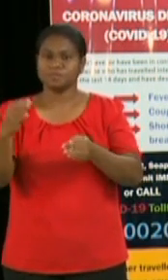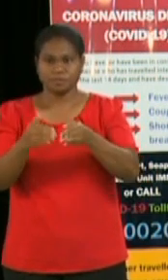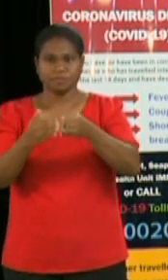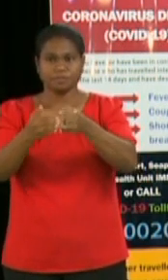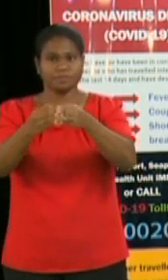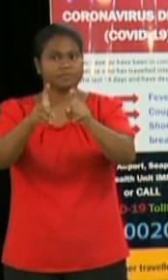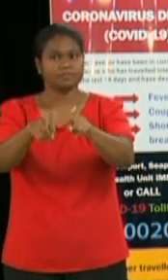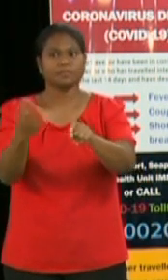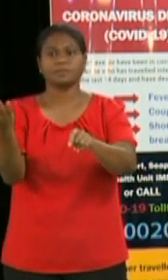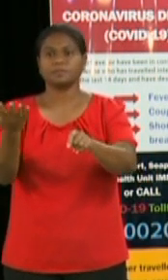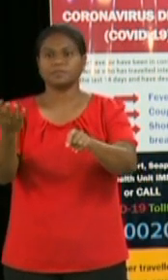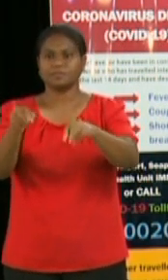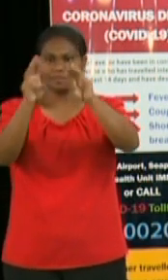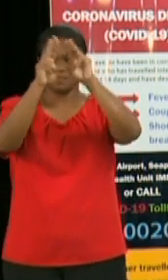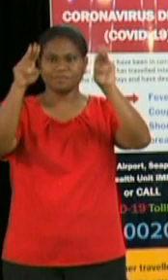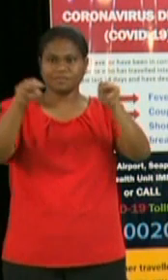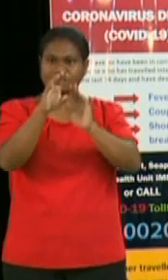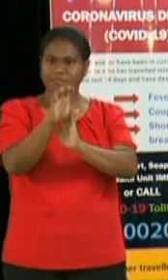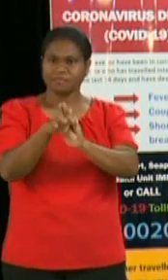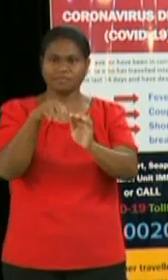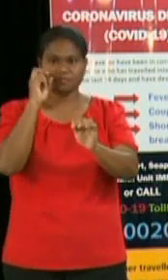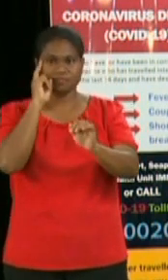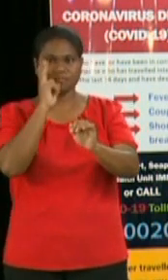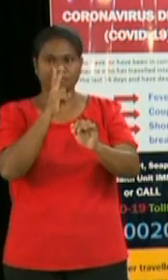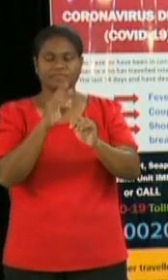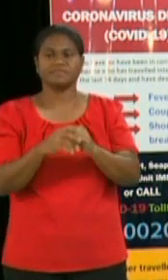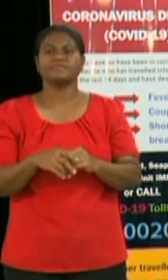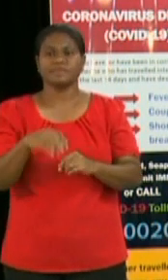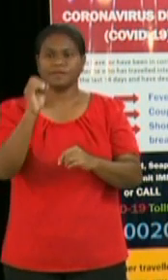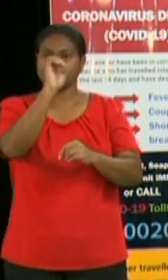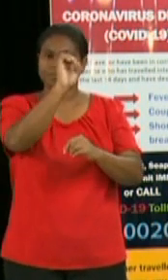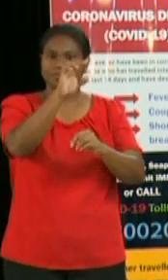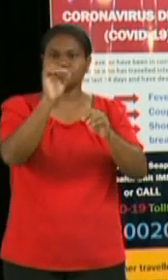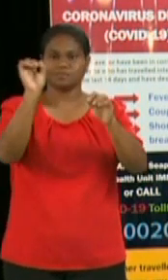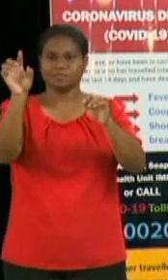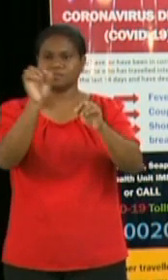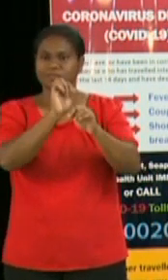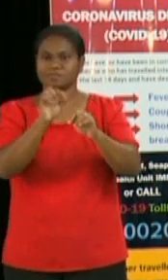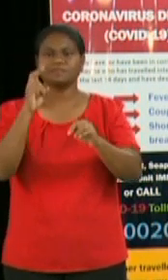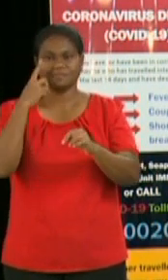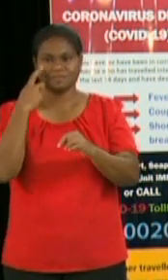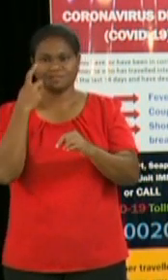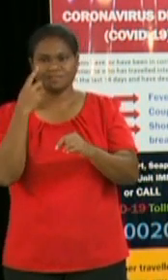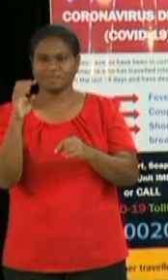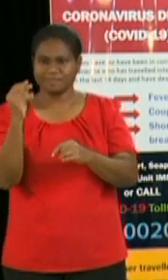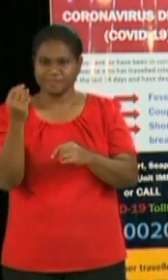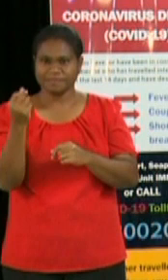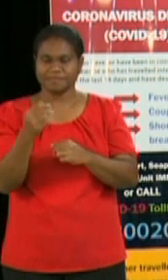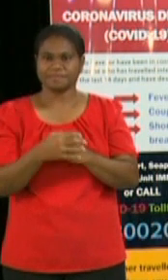that is the commercial or otherwise that is in that has a presence in our EEZ